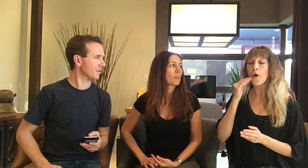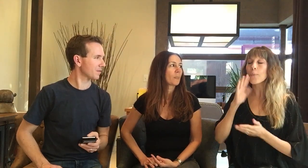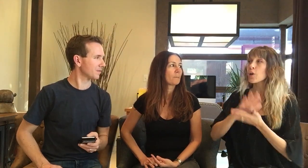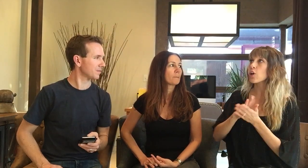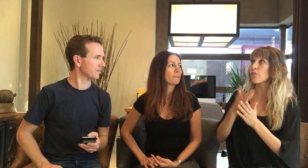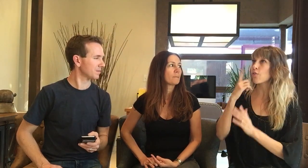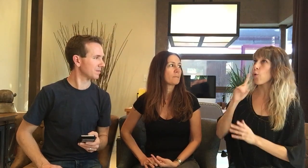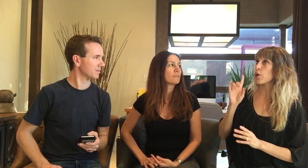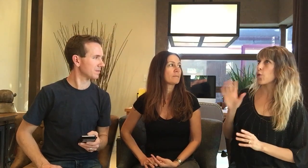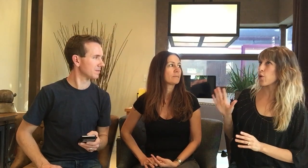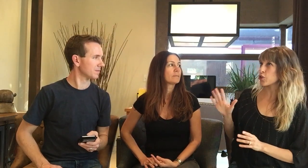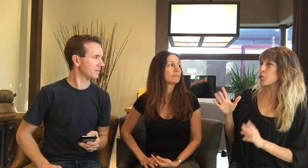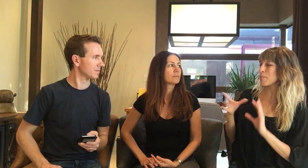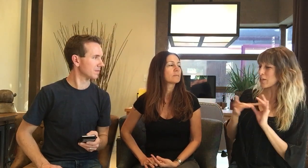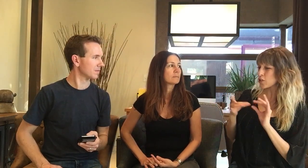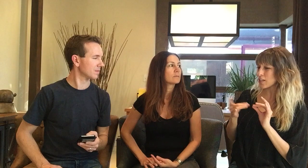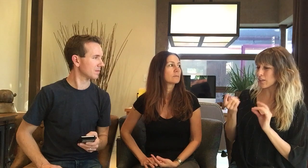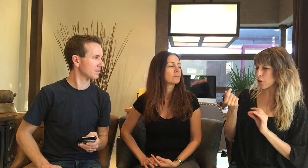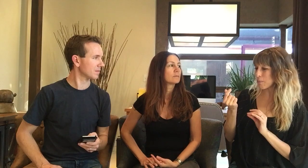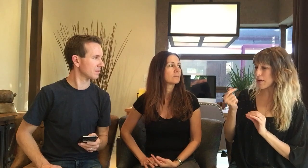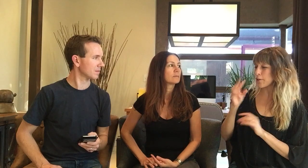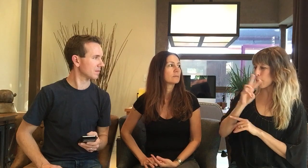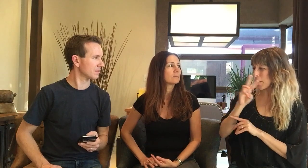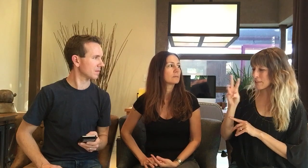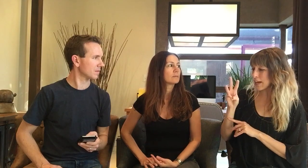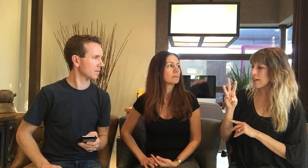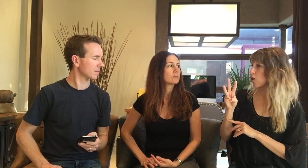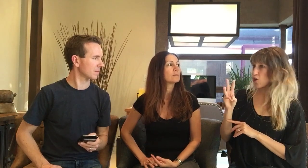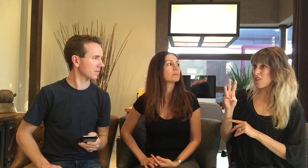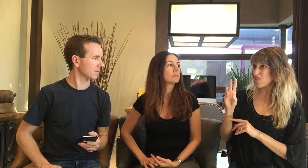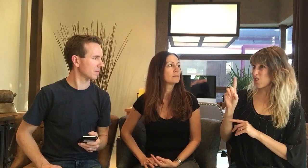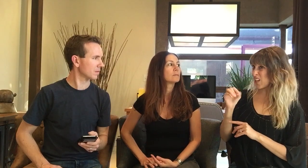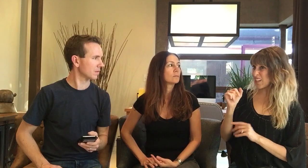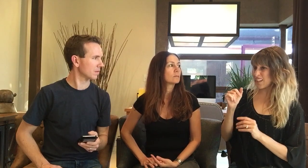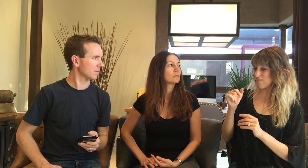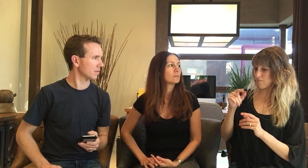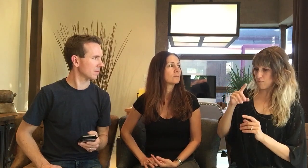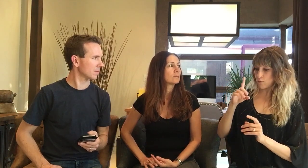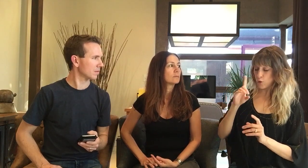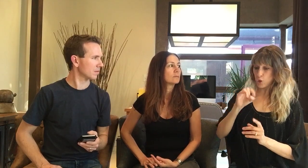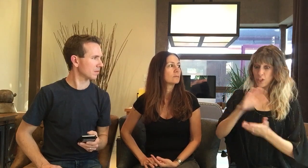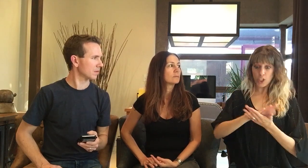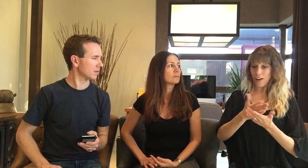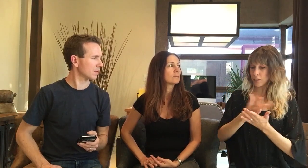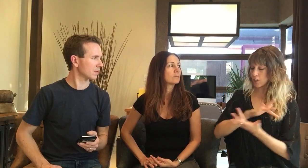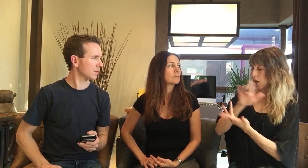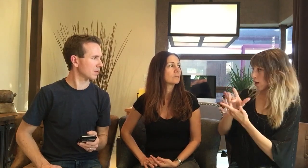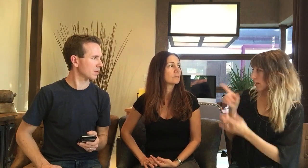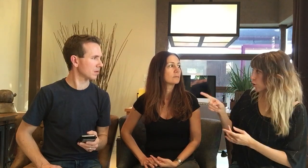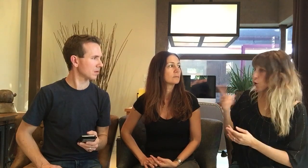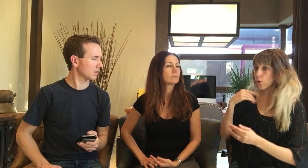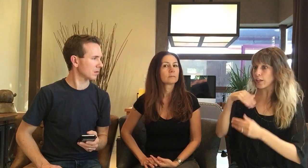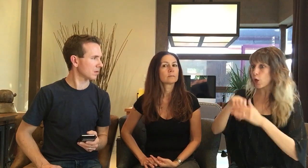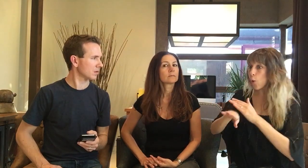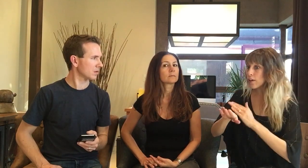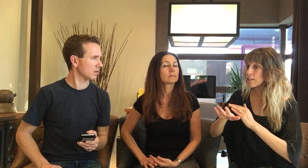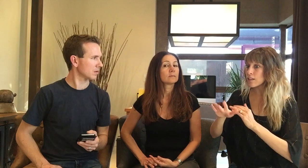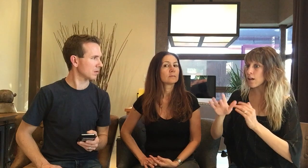home cook for yours? You mentioned a little bit your website. Do the chefs just contact you, or they go into